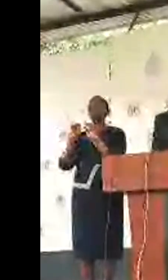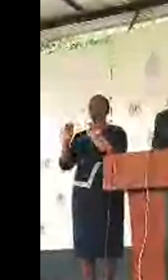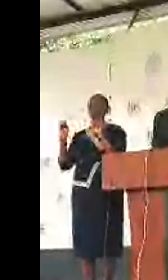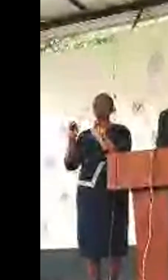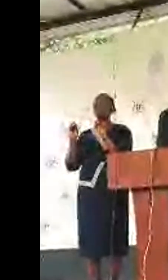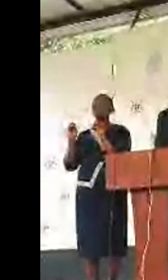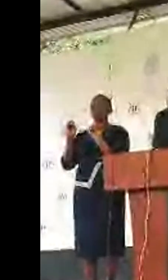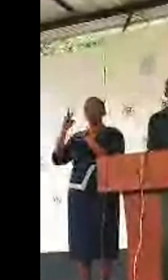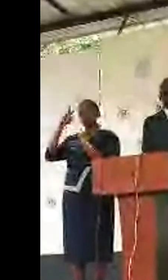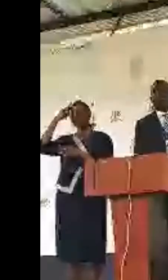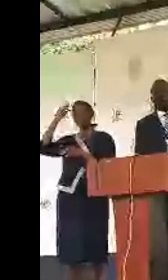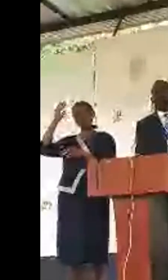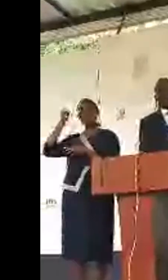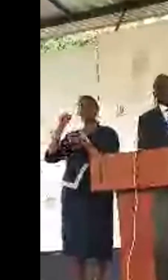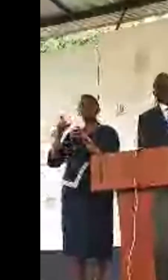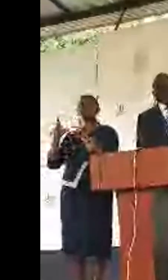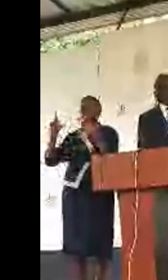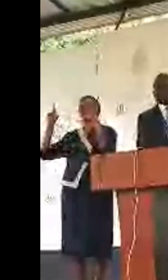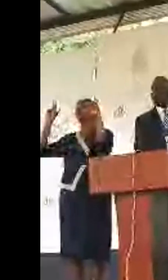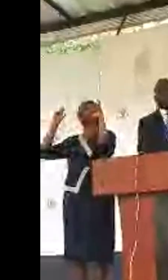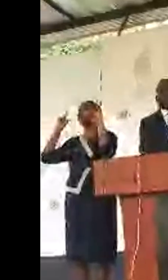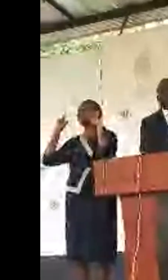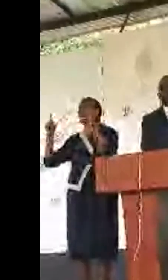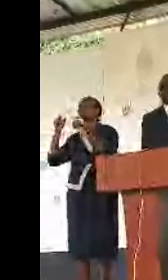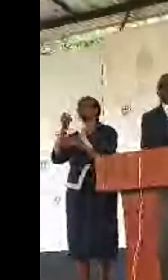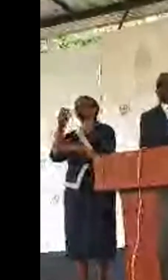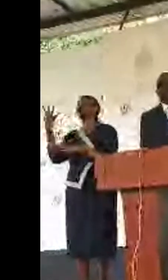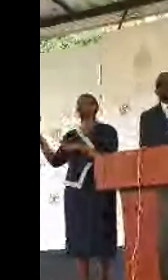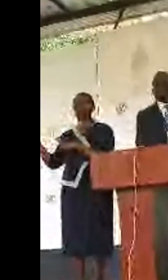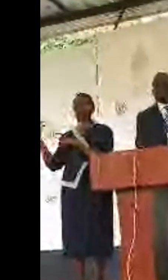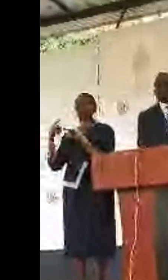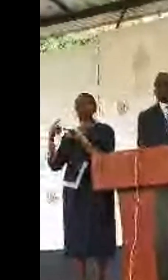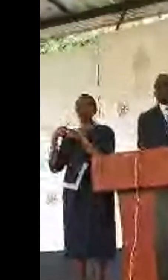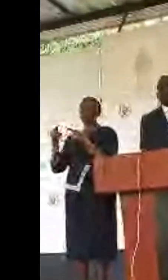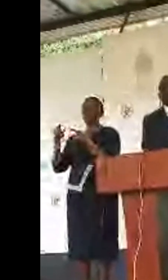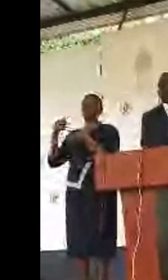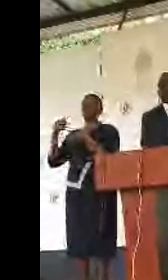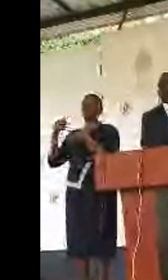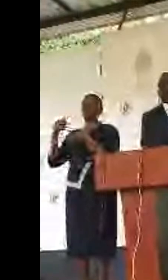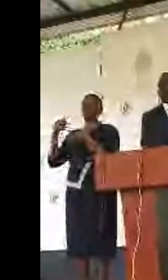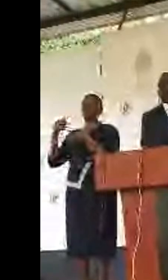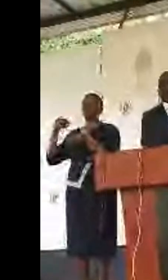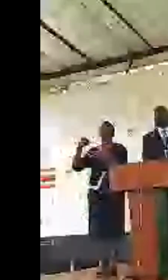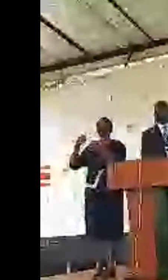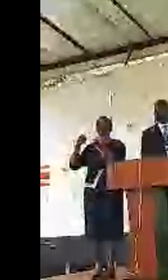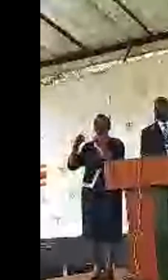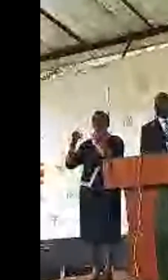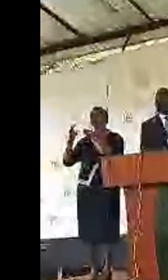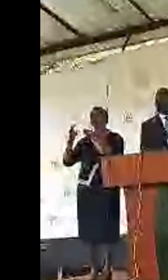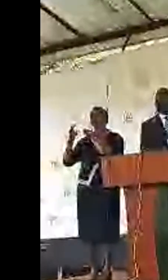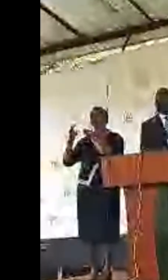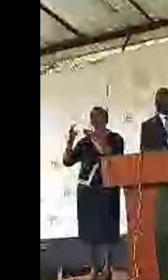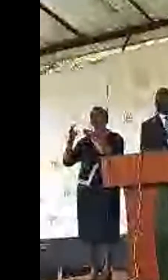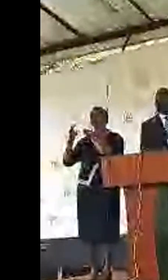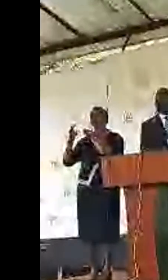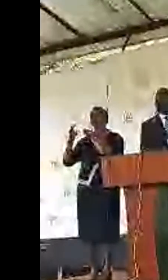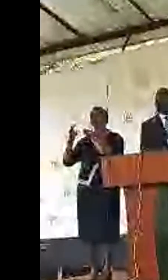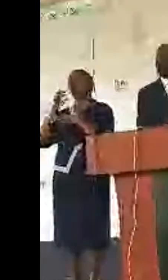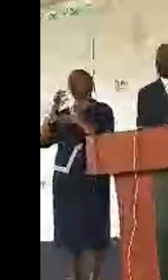these figures. That's why I only gave you block figures. Usually we would have given males and females and